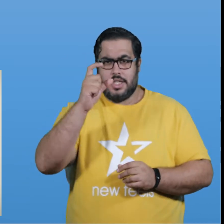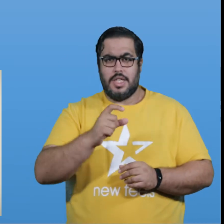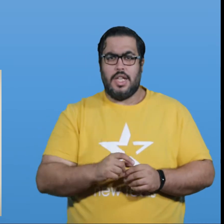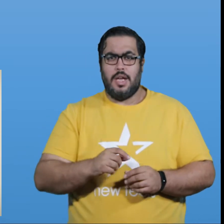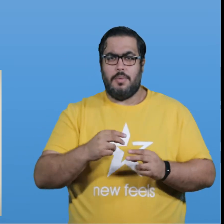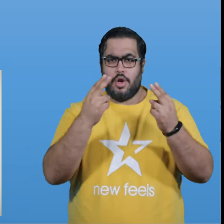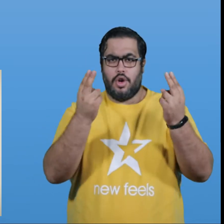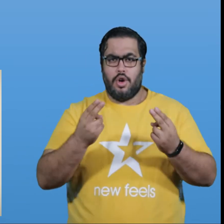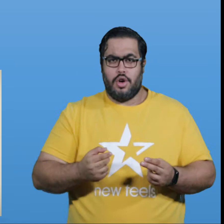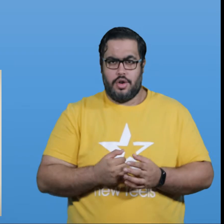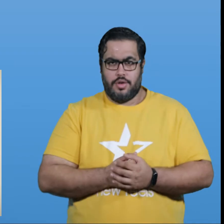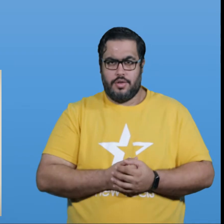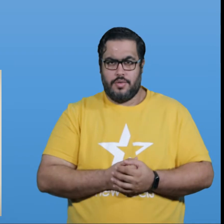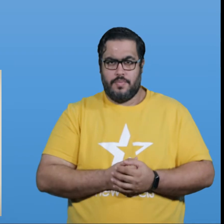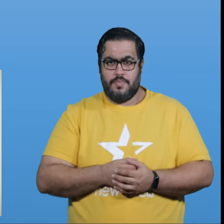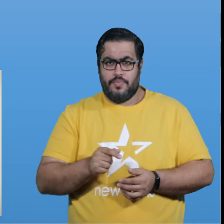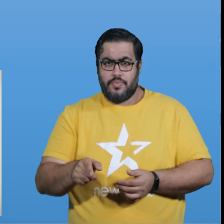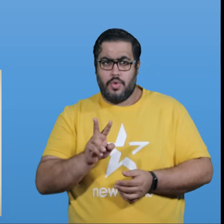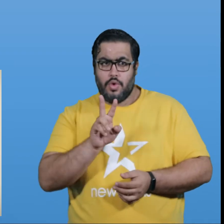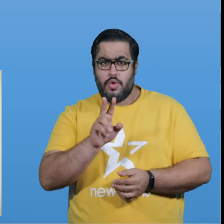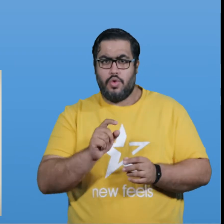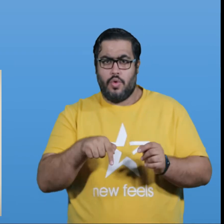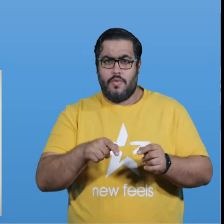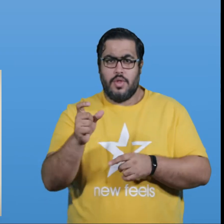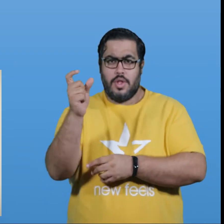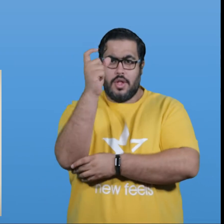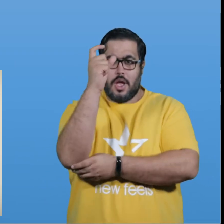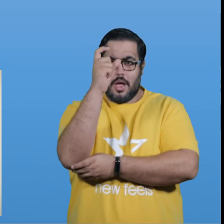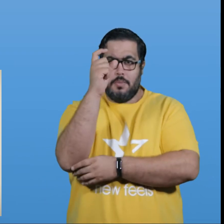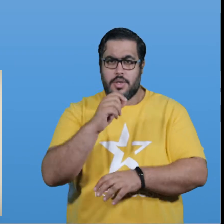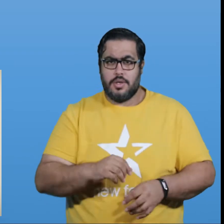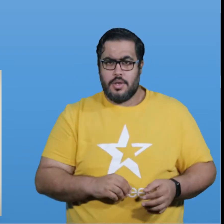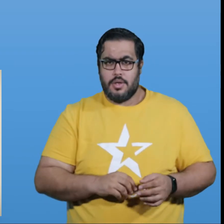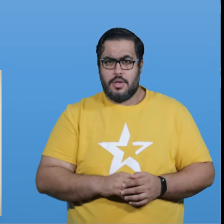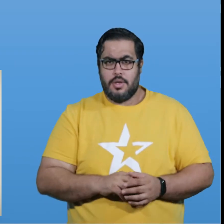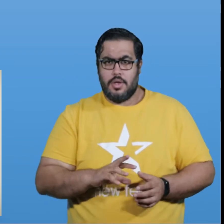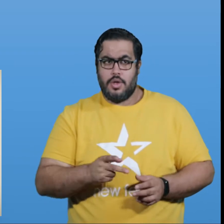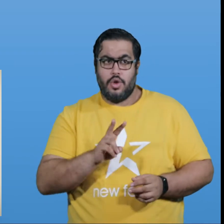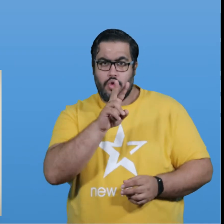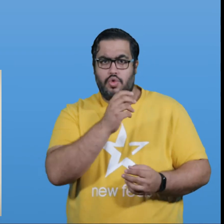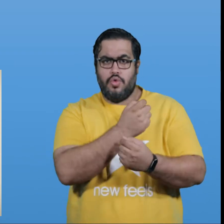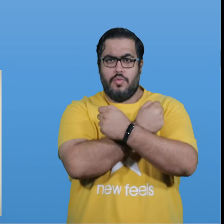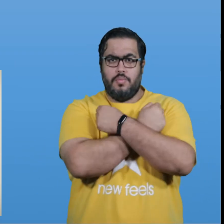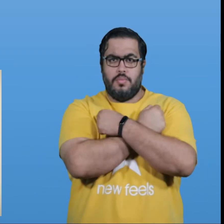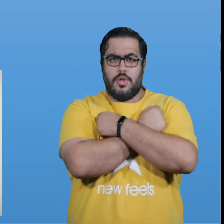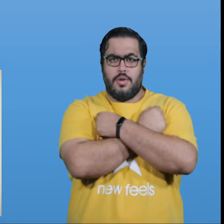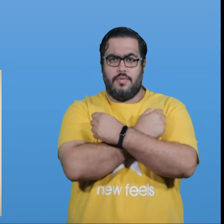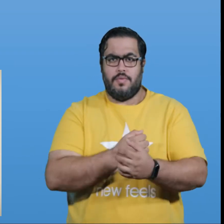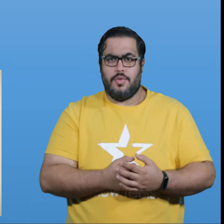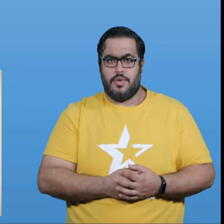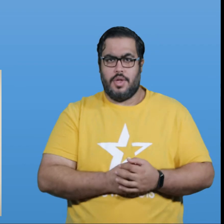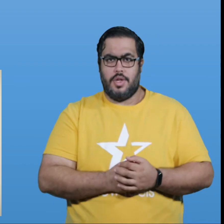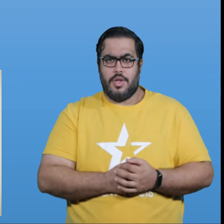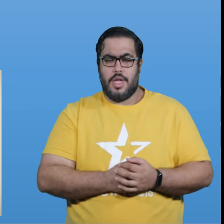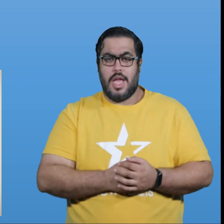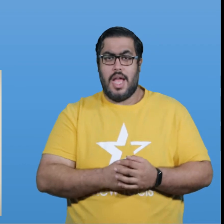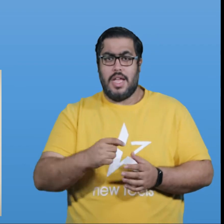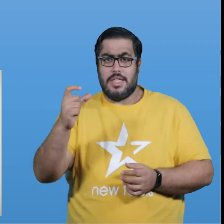the diverse Islamic culture. This is our first vocabulary item, diverse. It's an adjective. It means